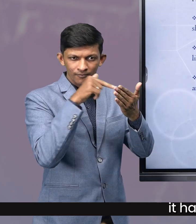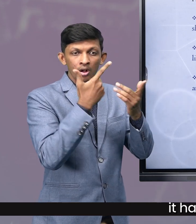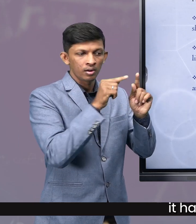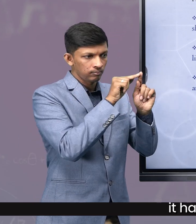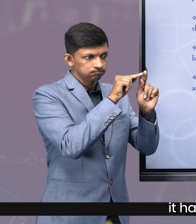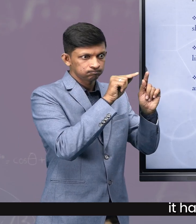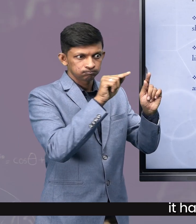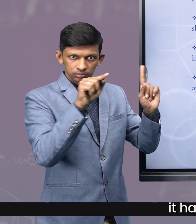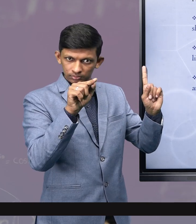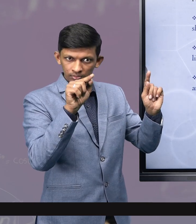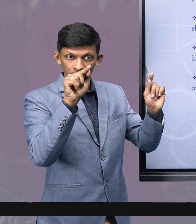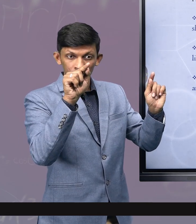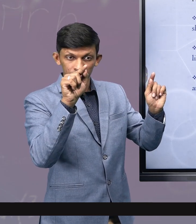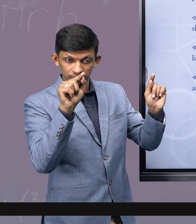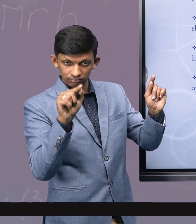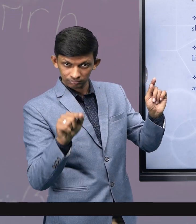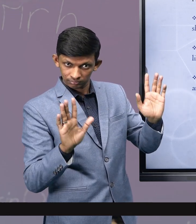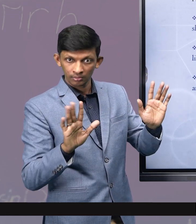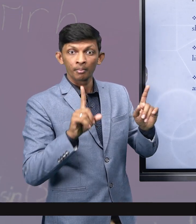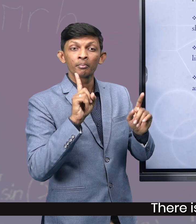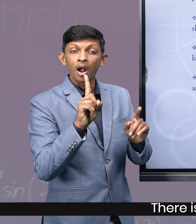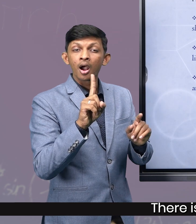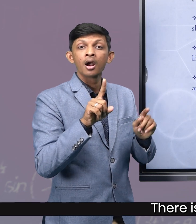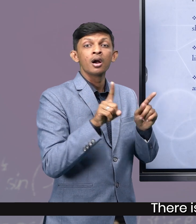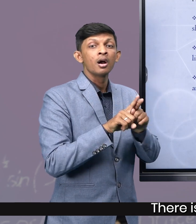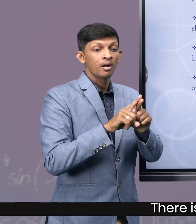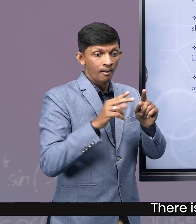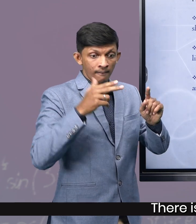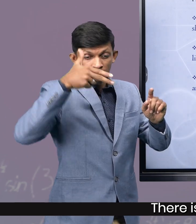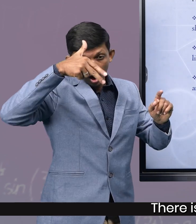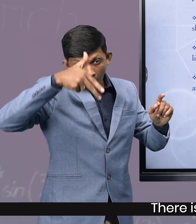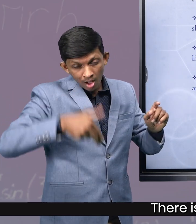has only two dimensions, length and width. There is no depth or height to it.